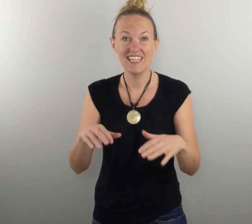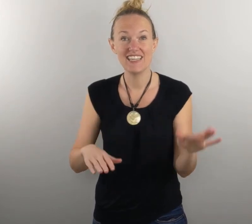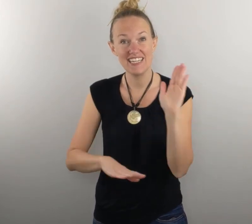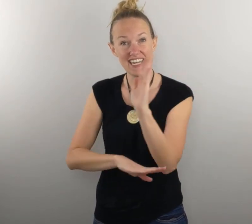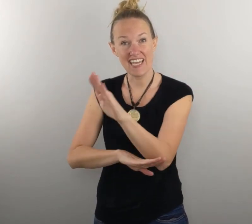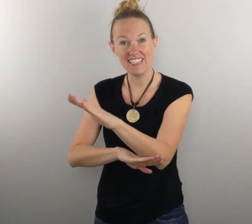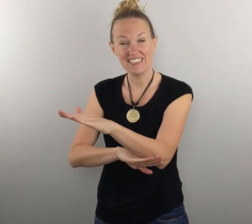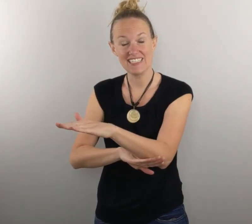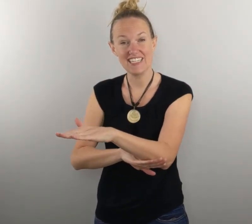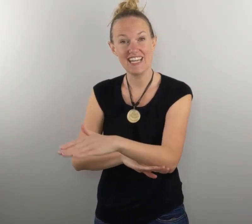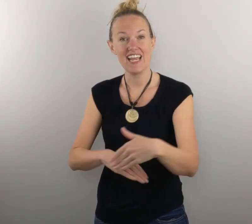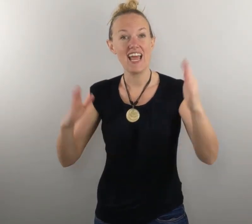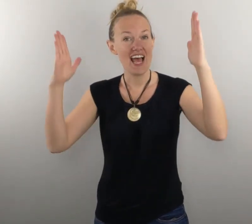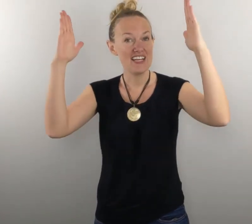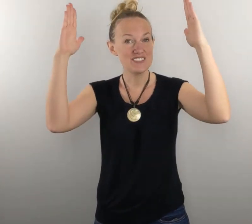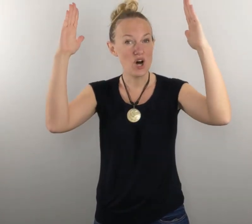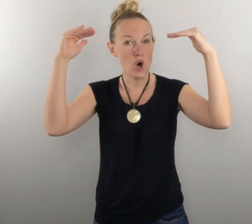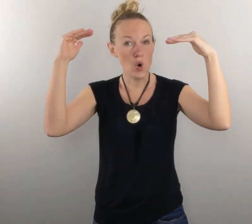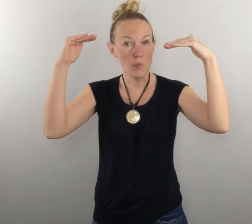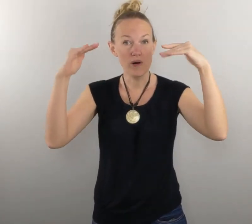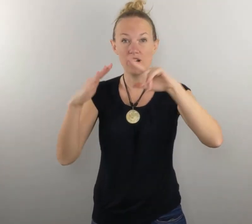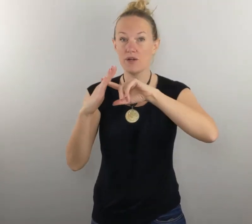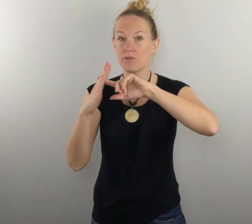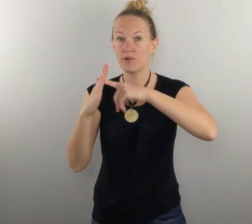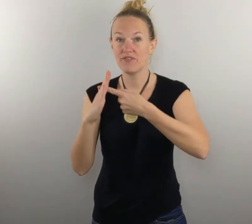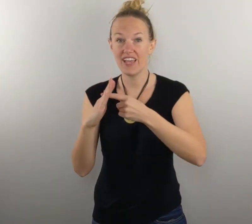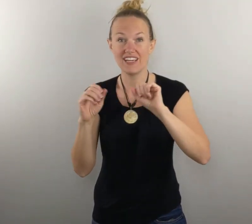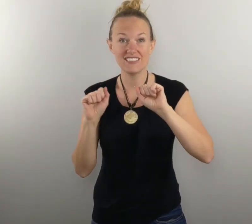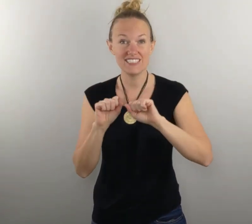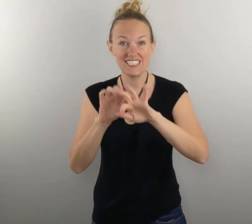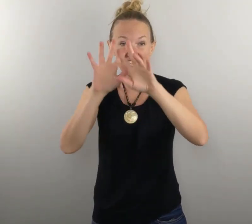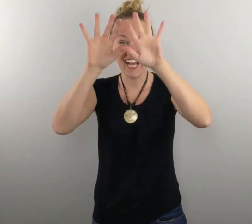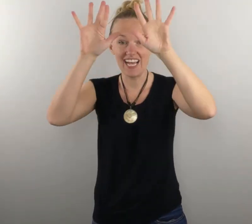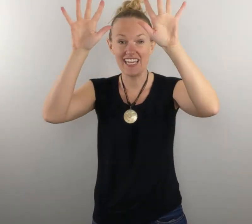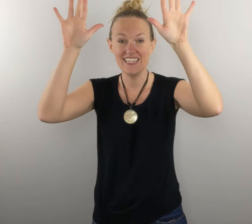the night as hope prevails to shine.